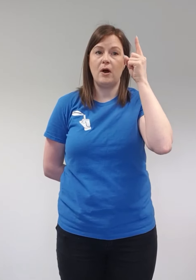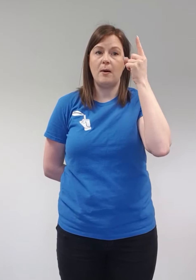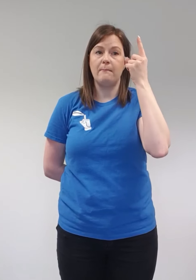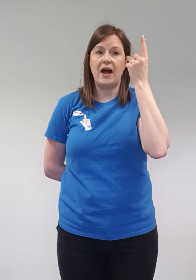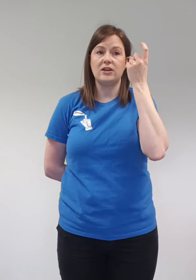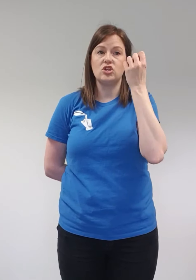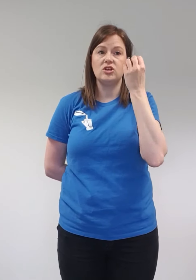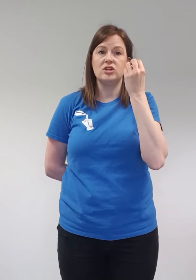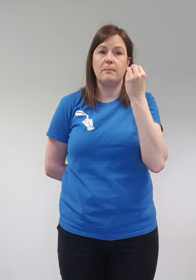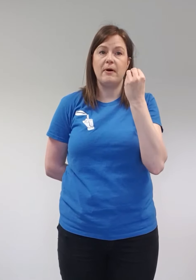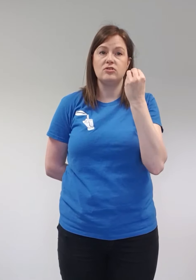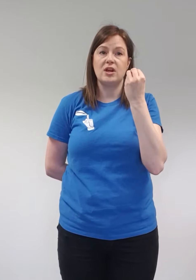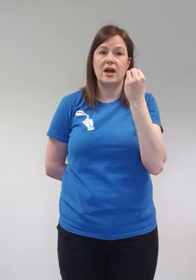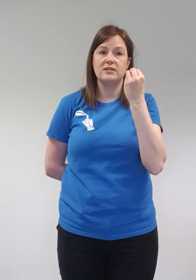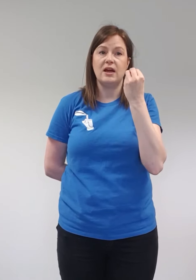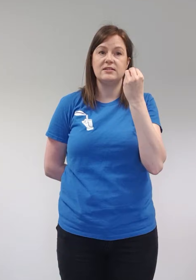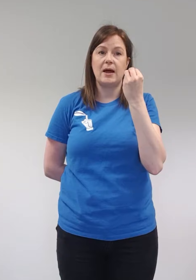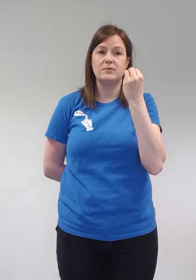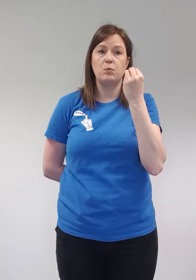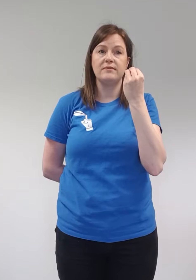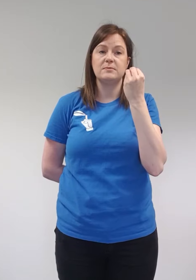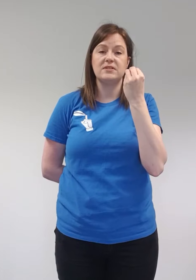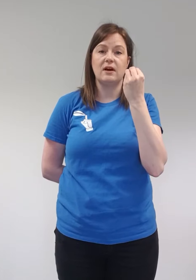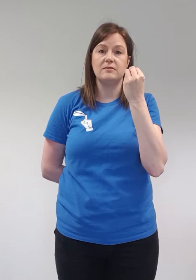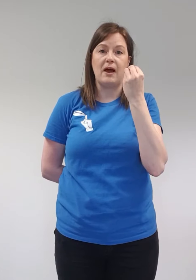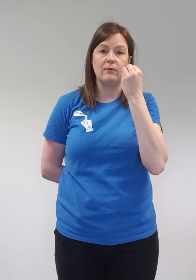palm back, changing to bunched hand and taps once beside mouth.